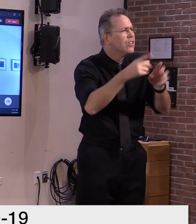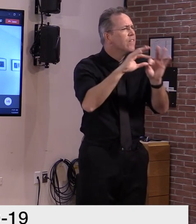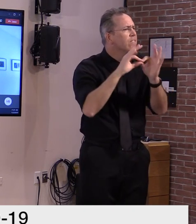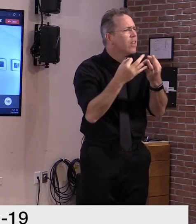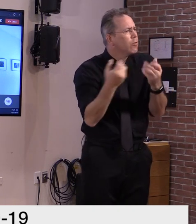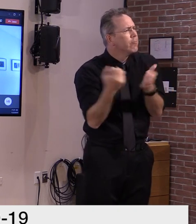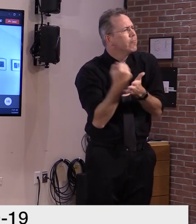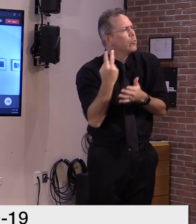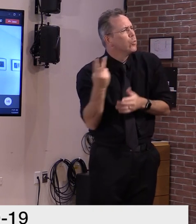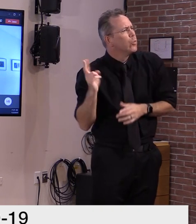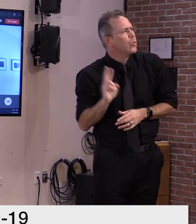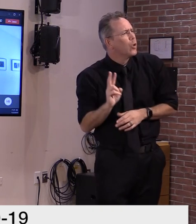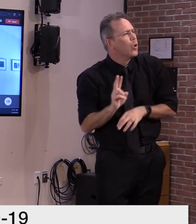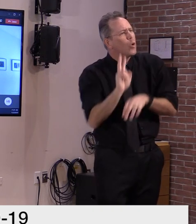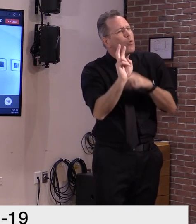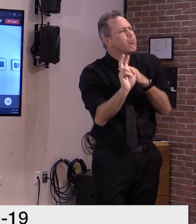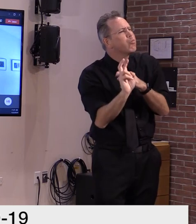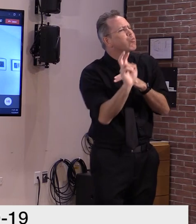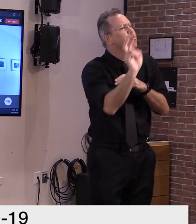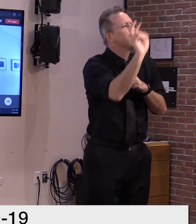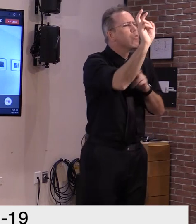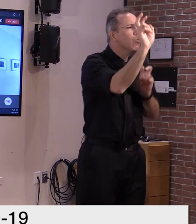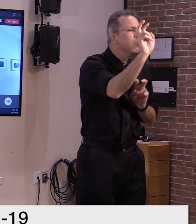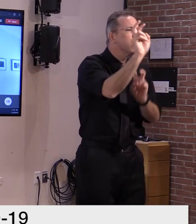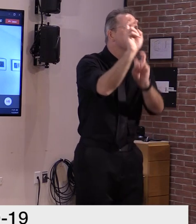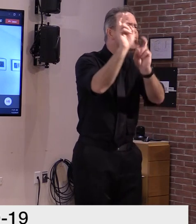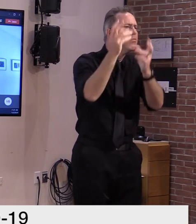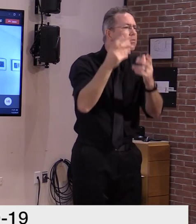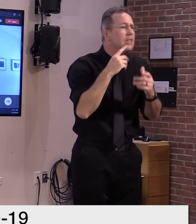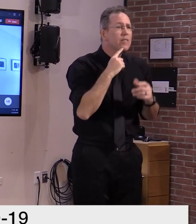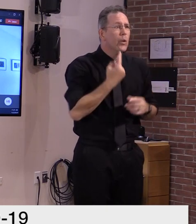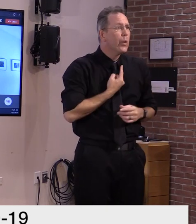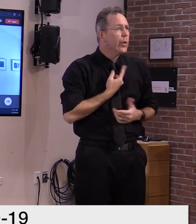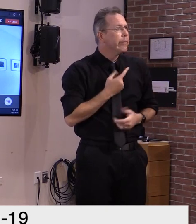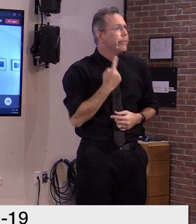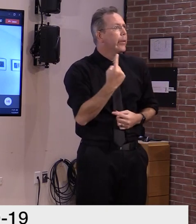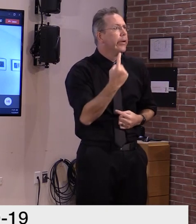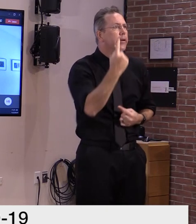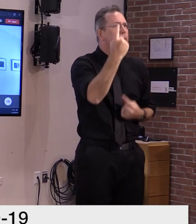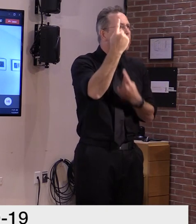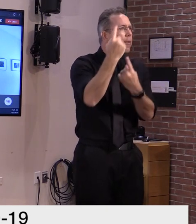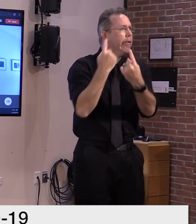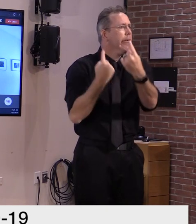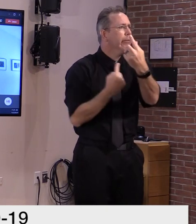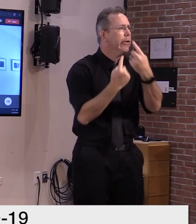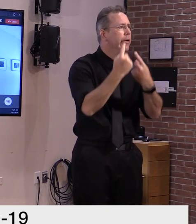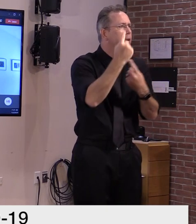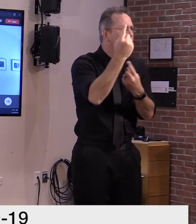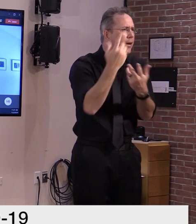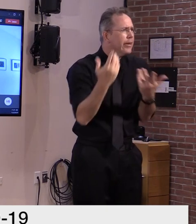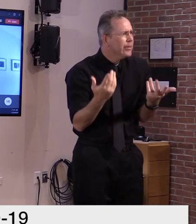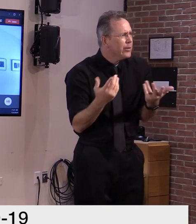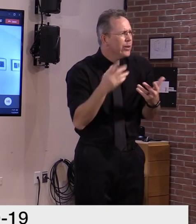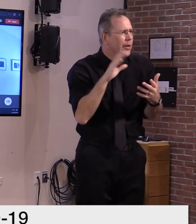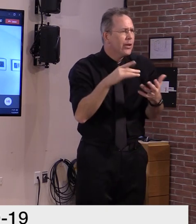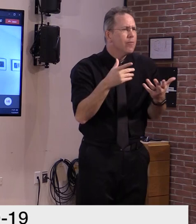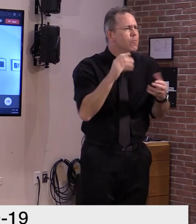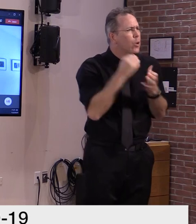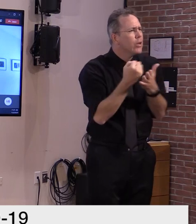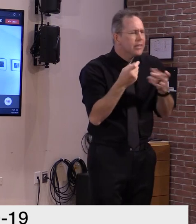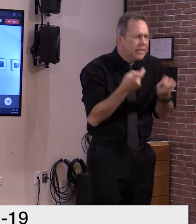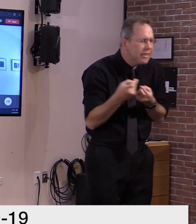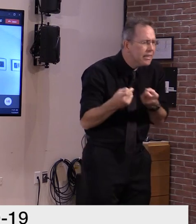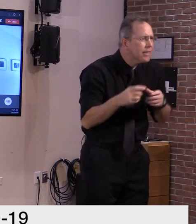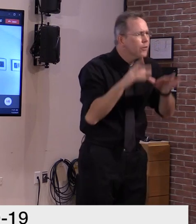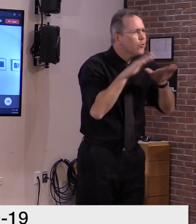Finally, skiing and riding may look different this year. Our guidance aims to do what Vermont's always done best,